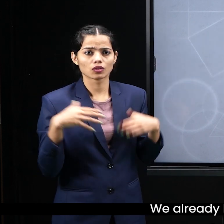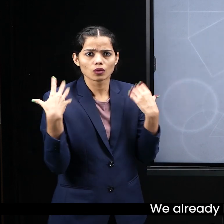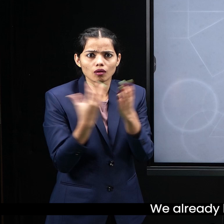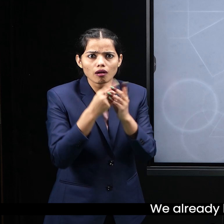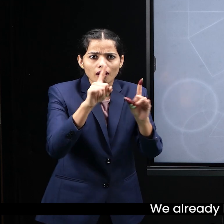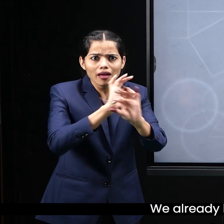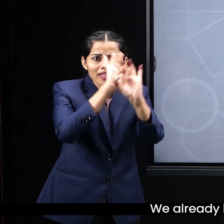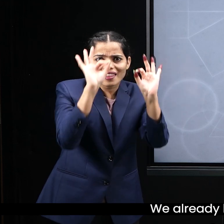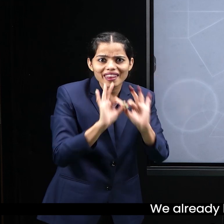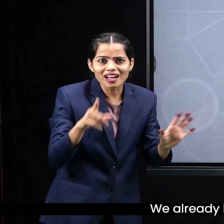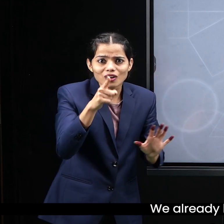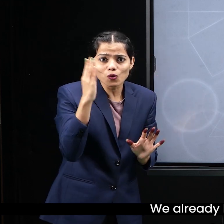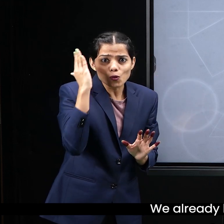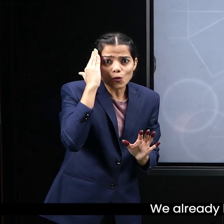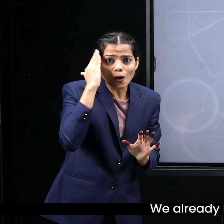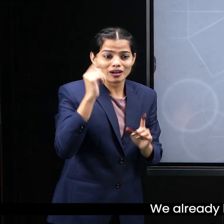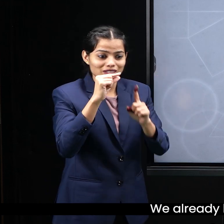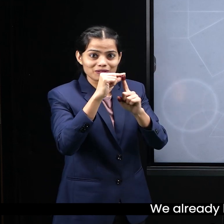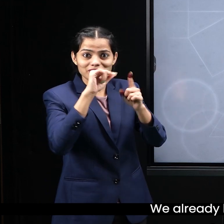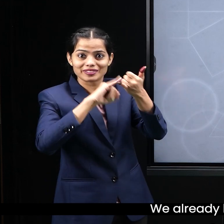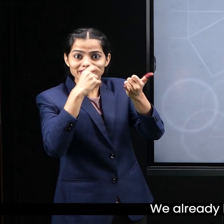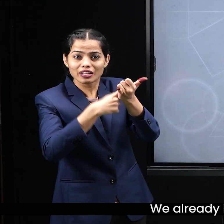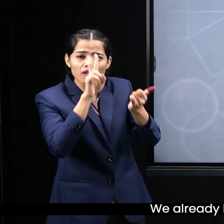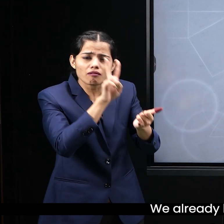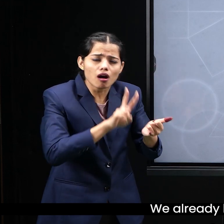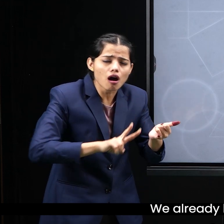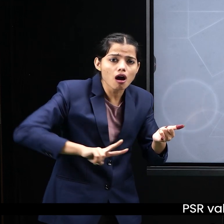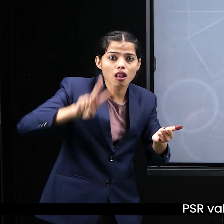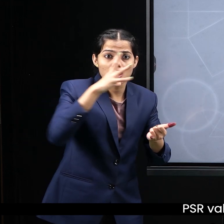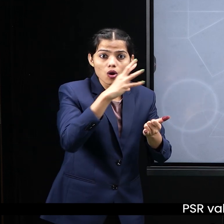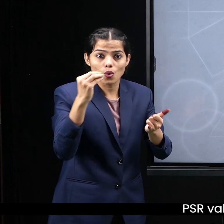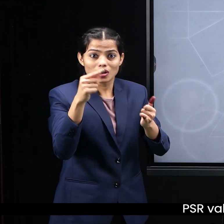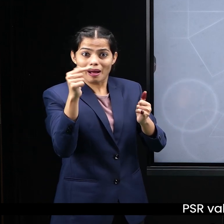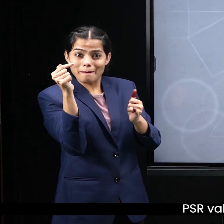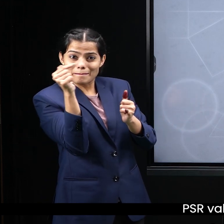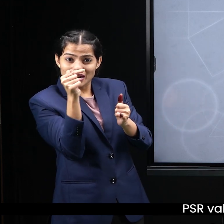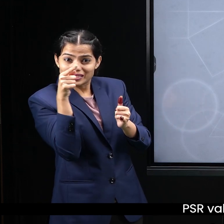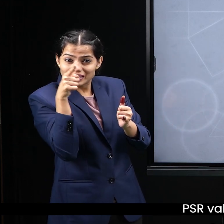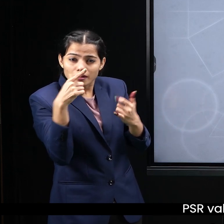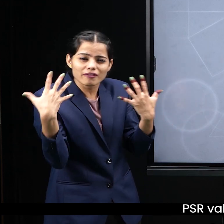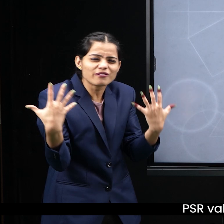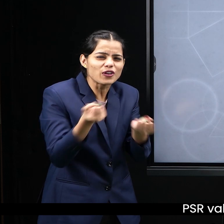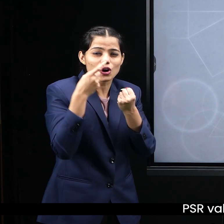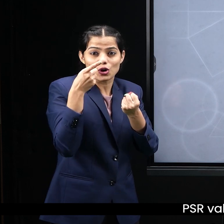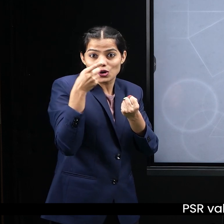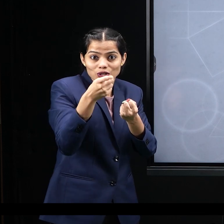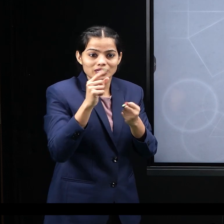We already know PSR value and substitute PSR value in the given equation. We